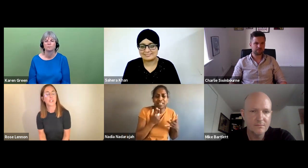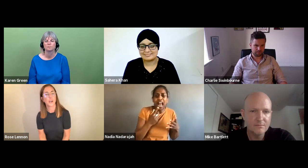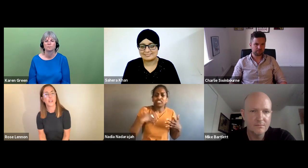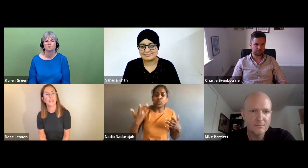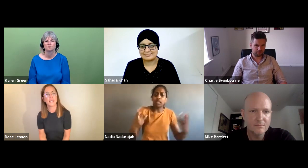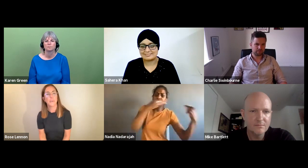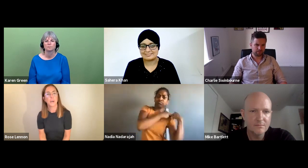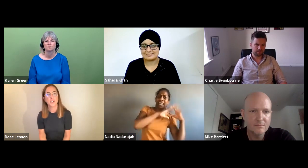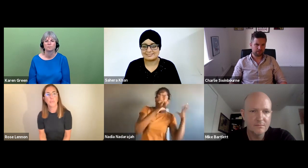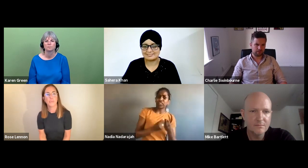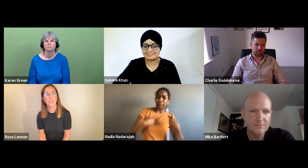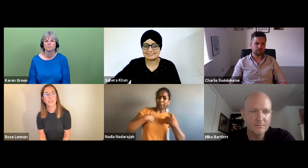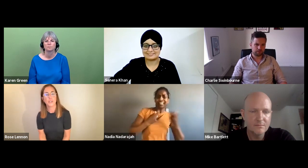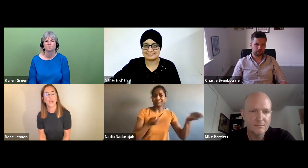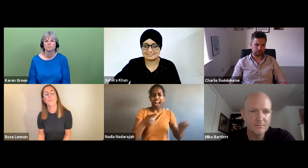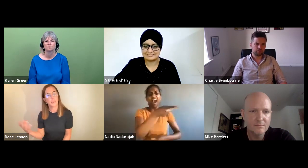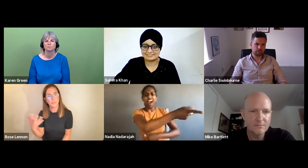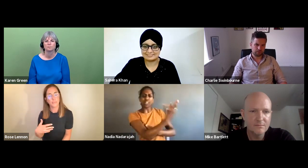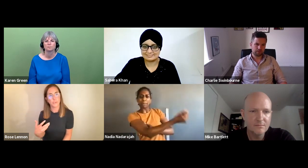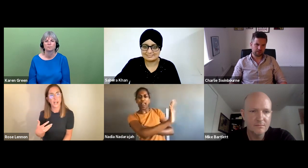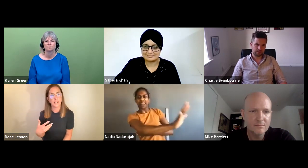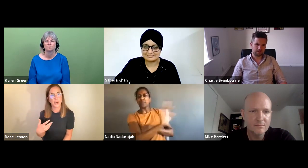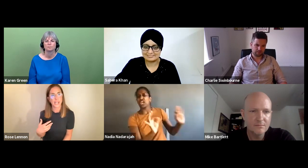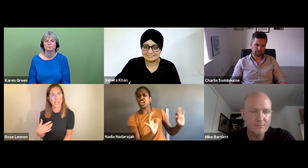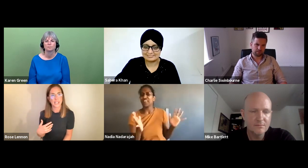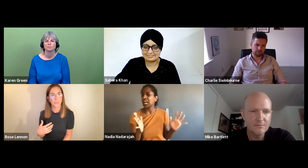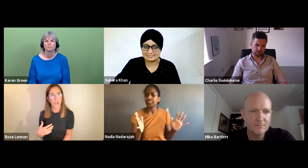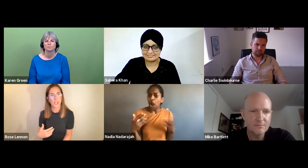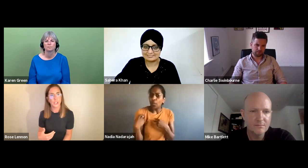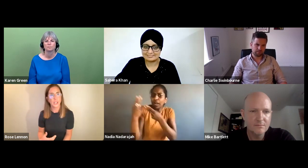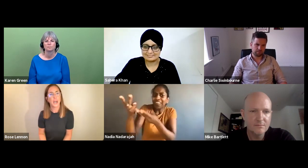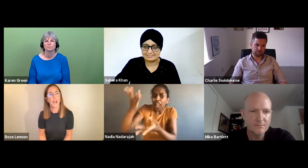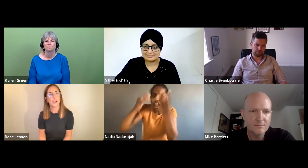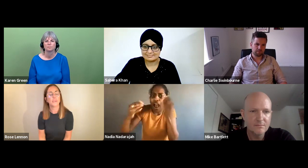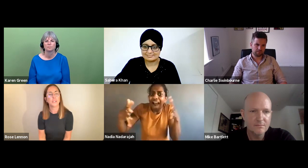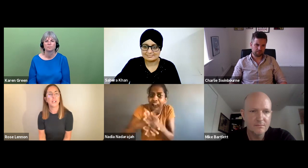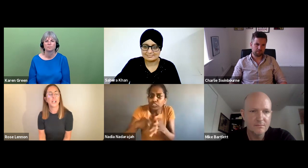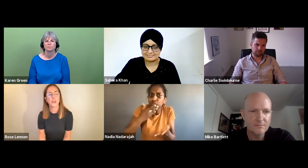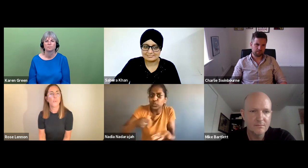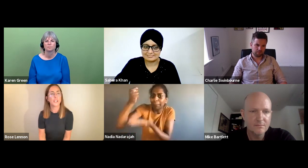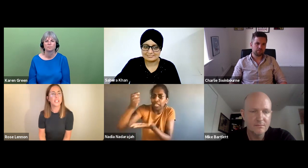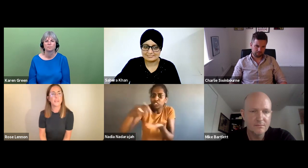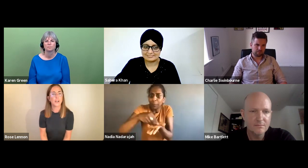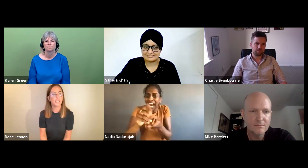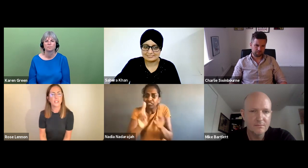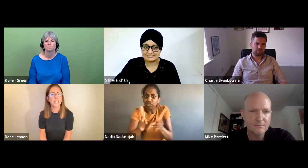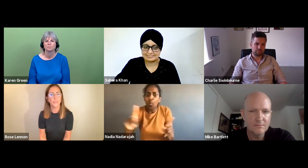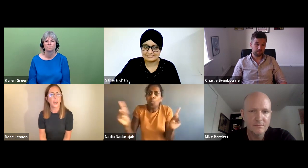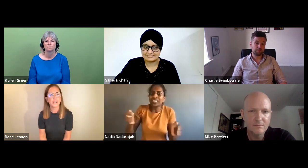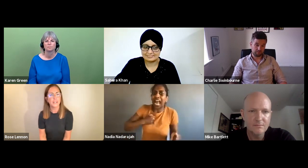also there is budget produced and provided by Access to Work. I don't want it to be solely on the deaf person